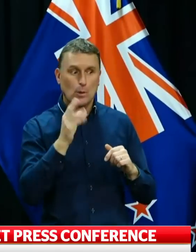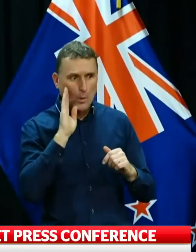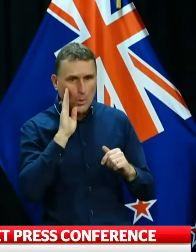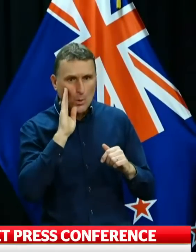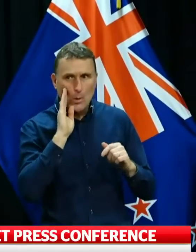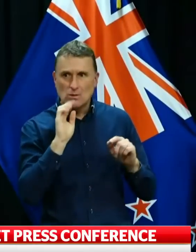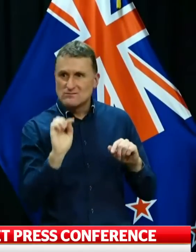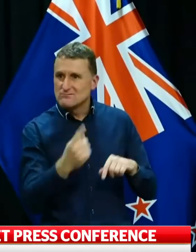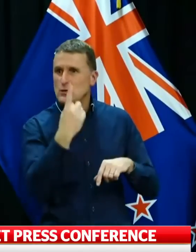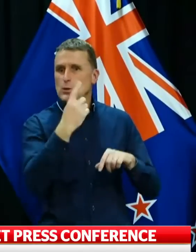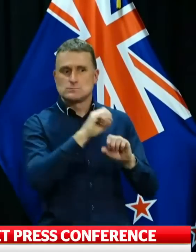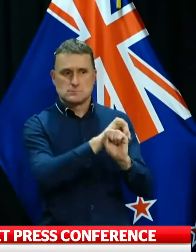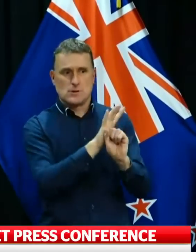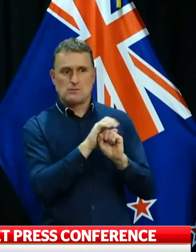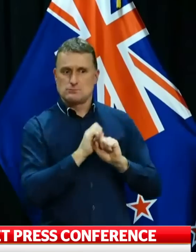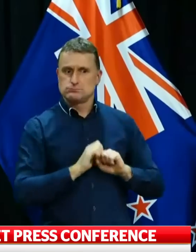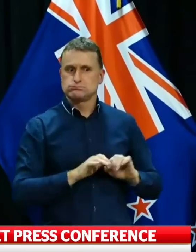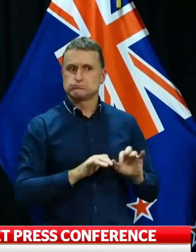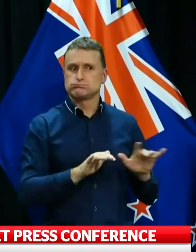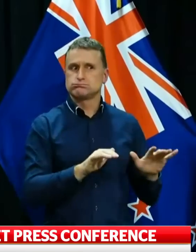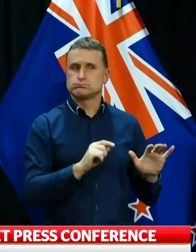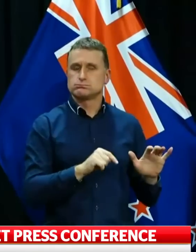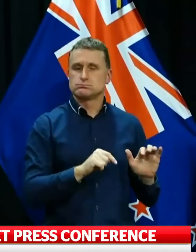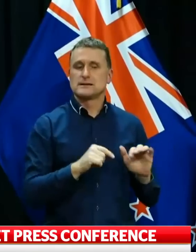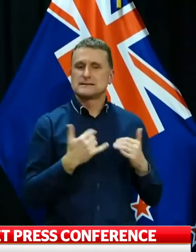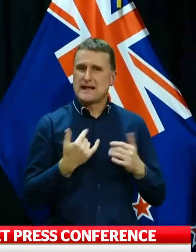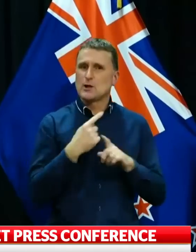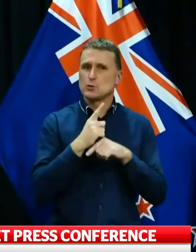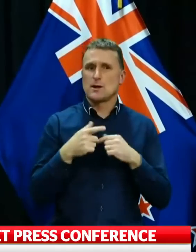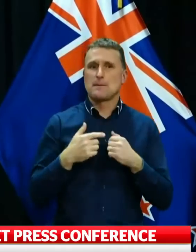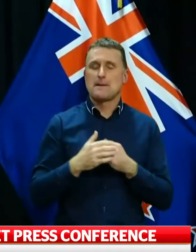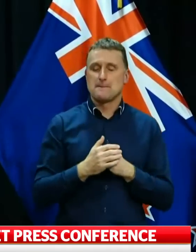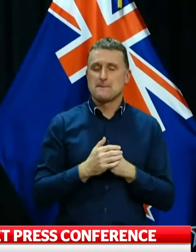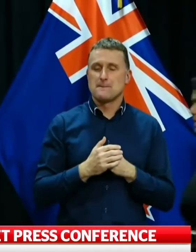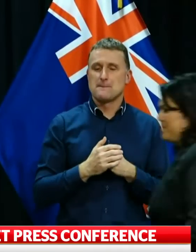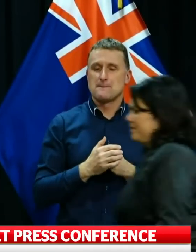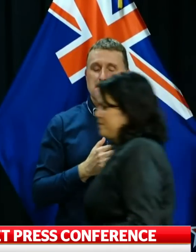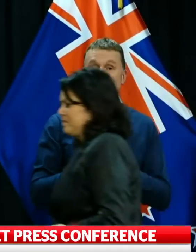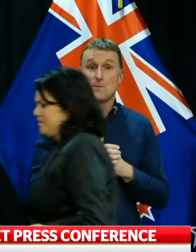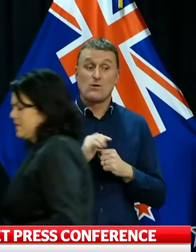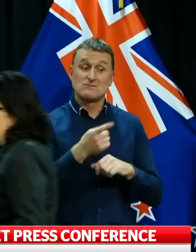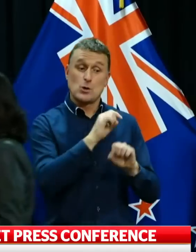monkeypox, what are the chances that you could see an actual pandemic? Yeah.